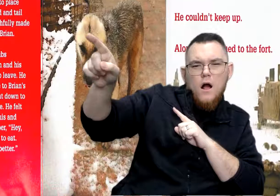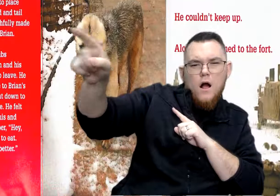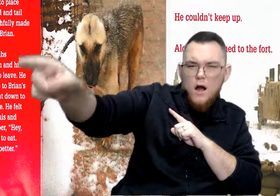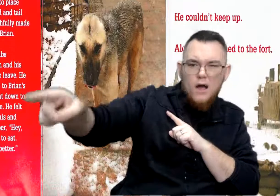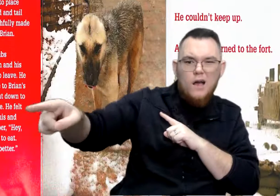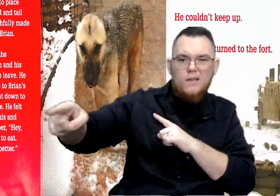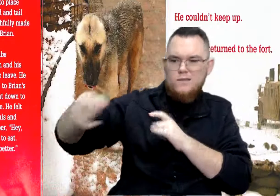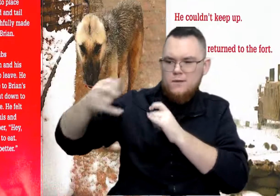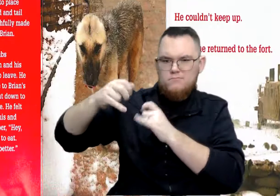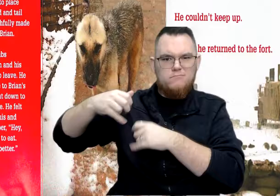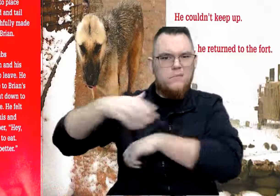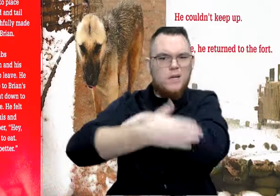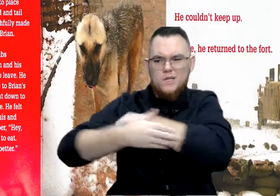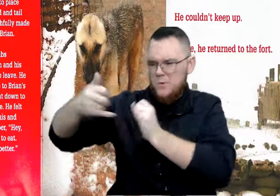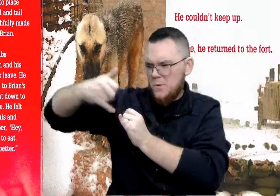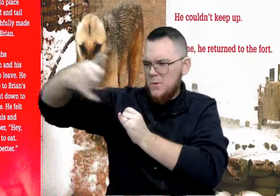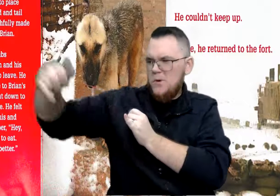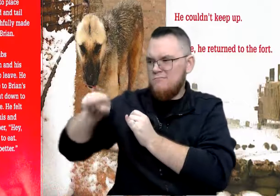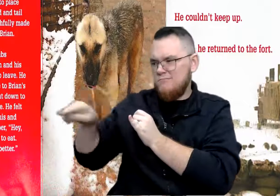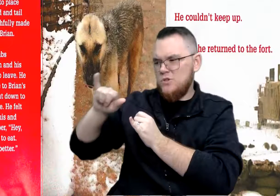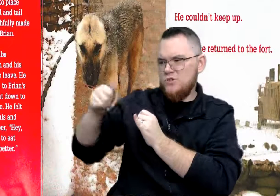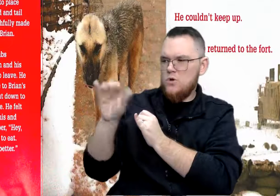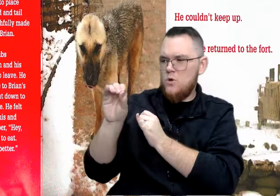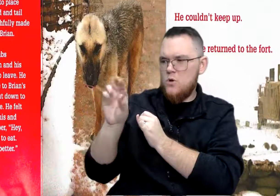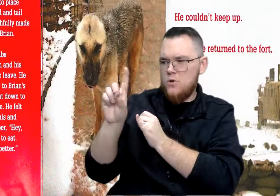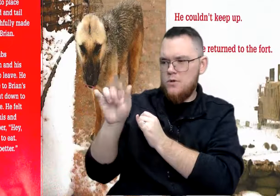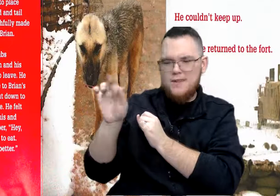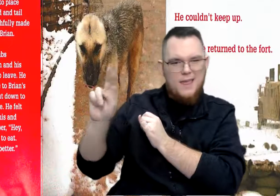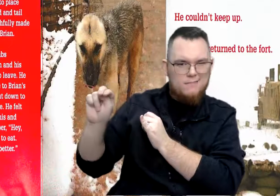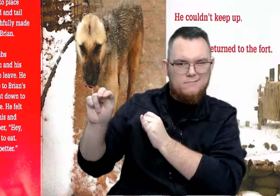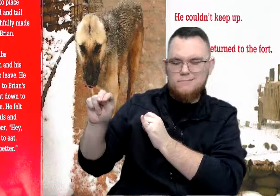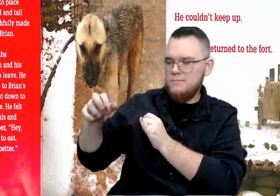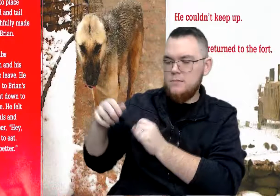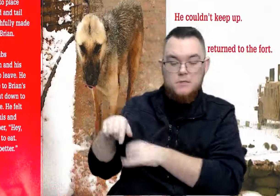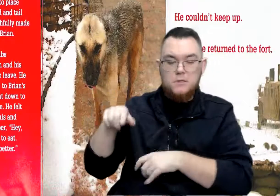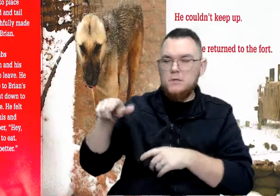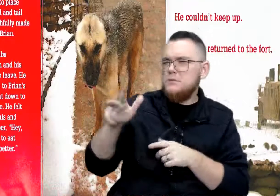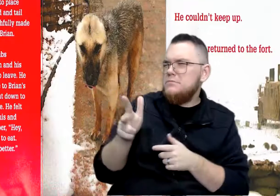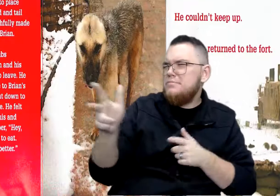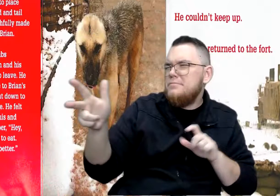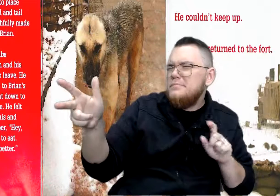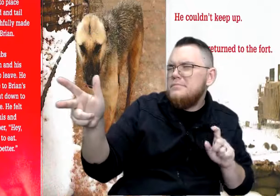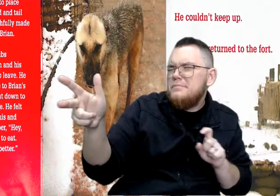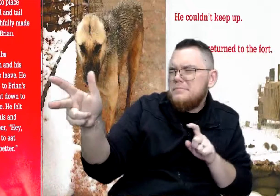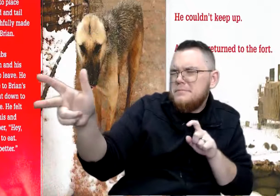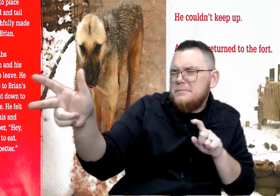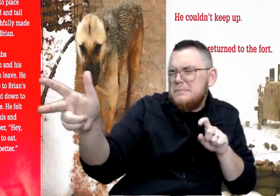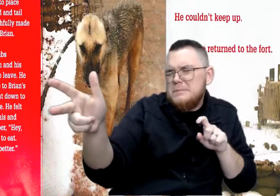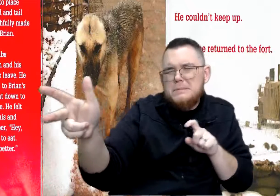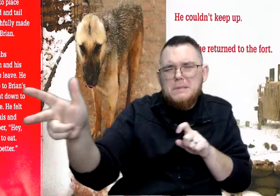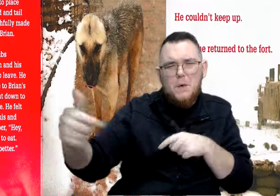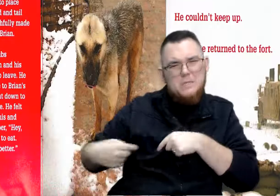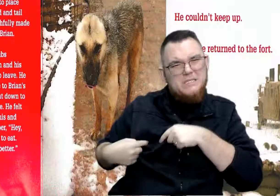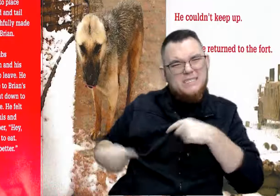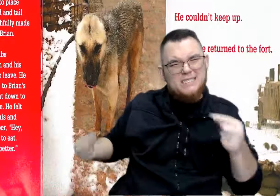border. Nubs cried as he chased them across the cold, coarse sand. Because of his wound, he could not keep